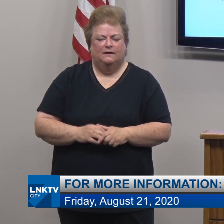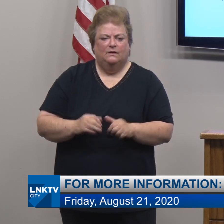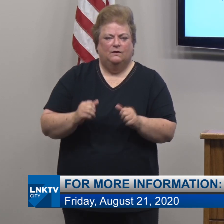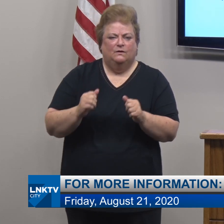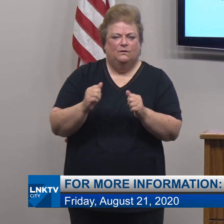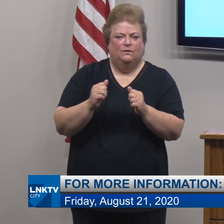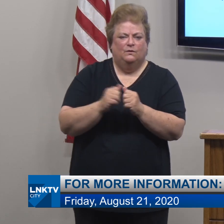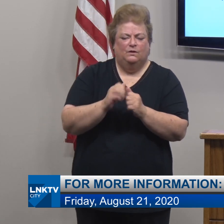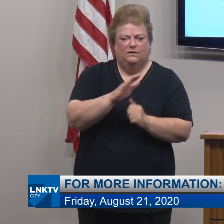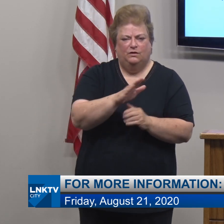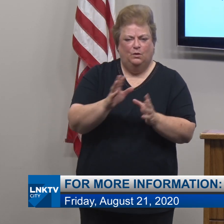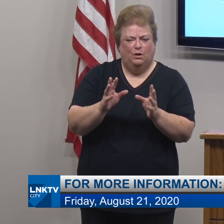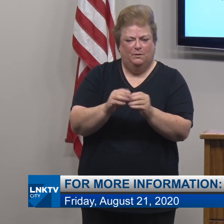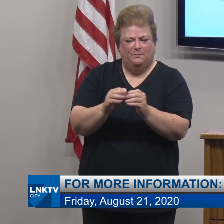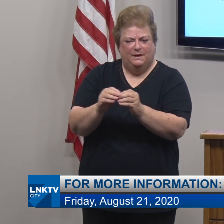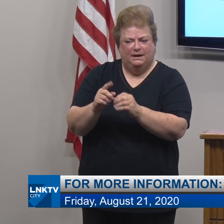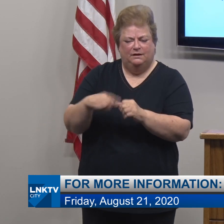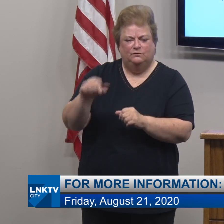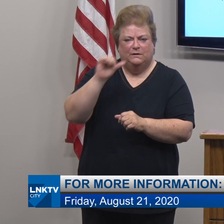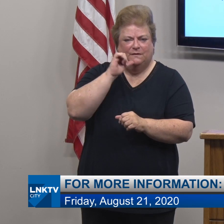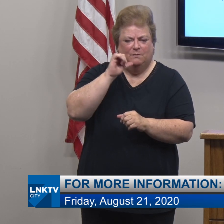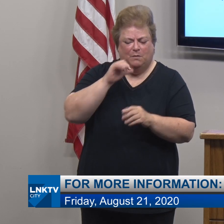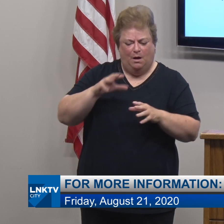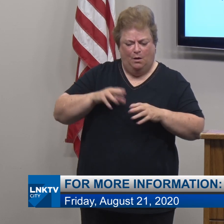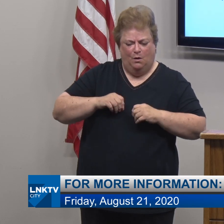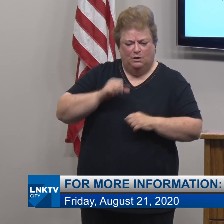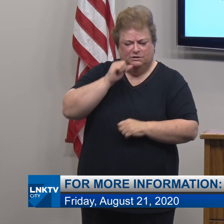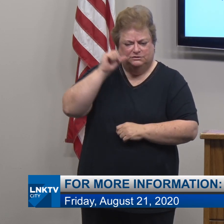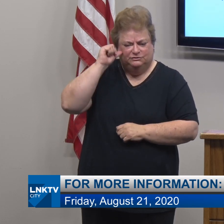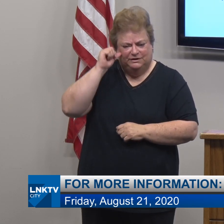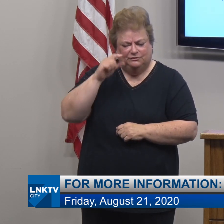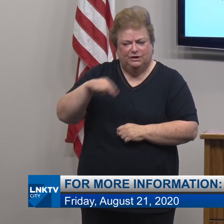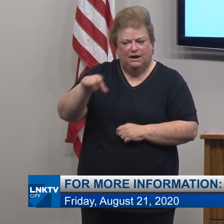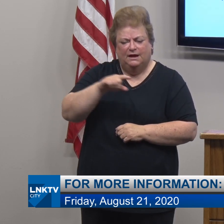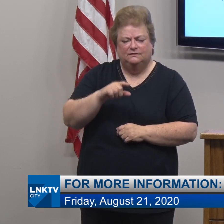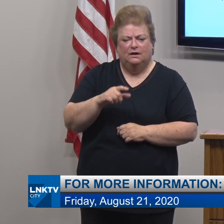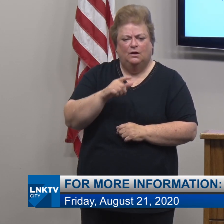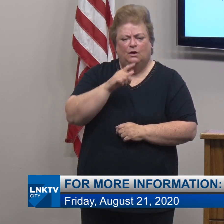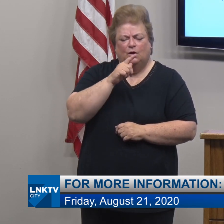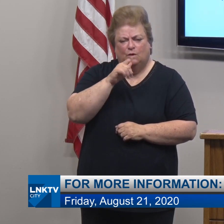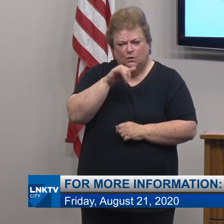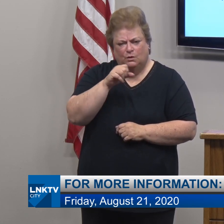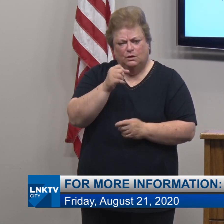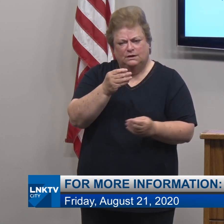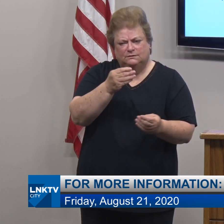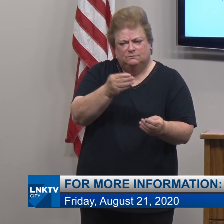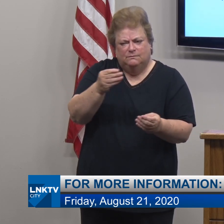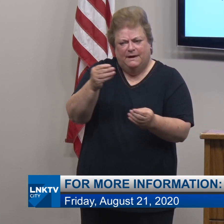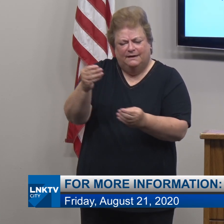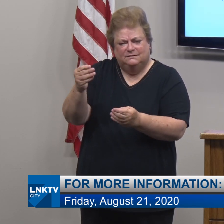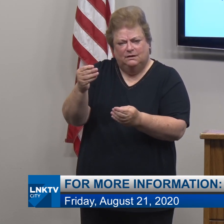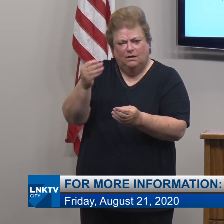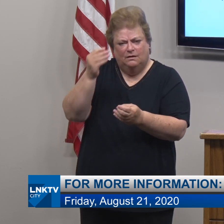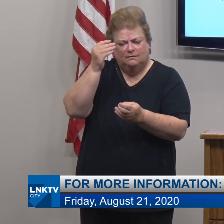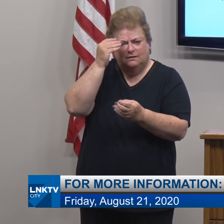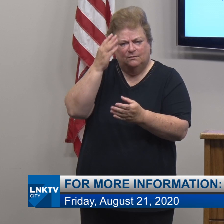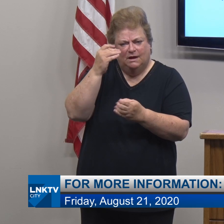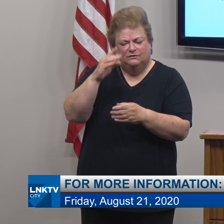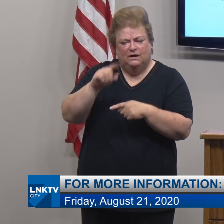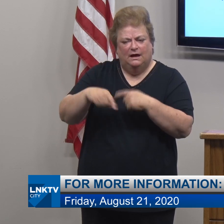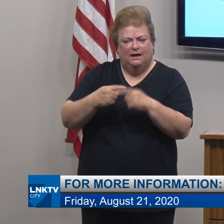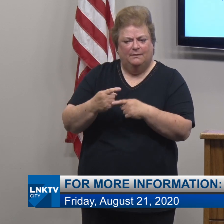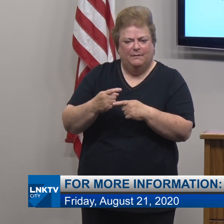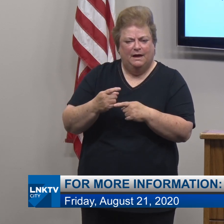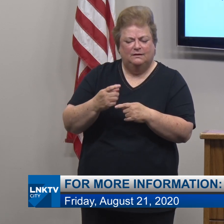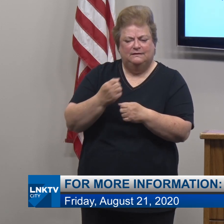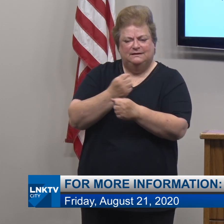yesterday, what message and kind of who's relaying the message on sort of safe behavior and interaction